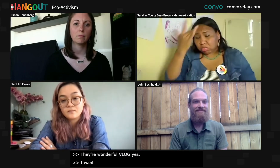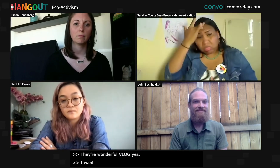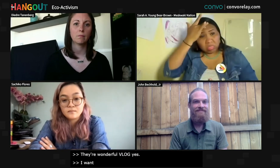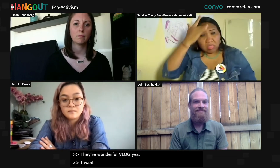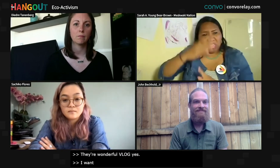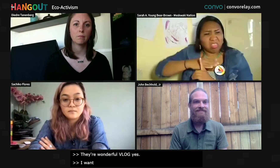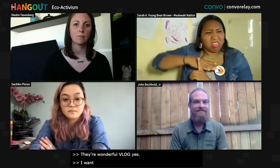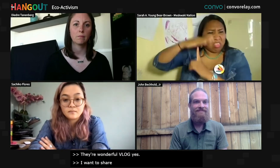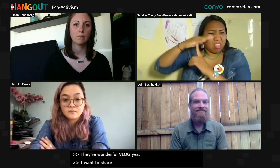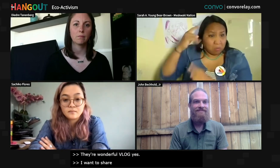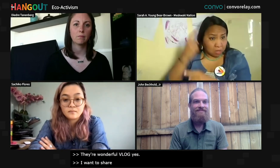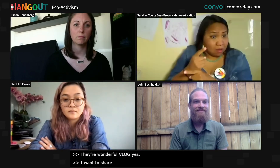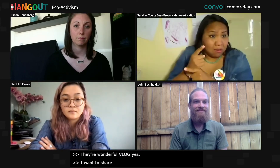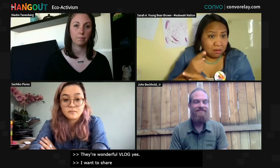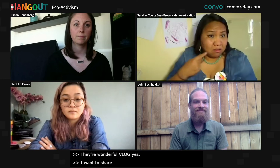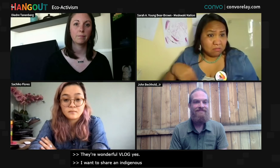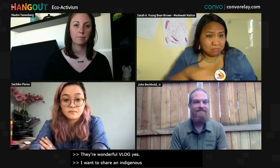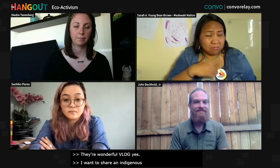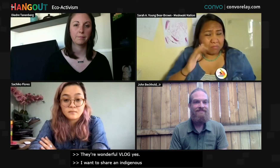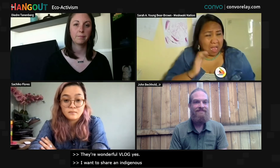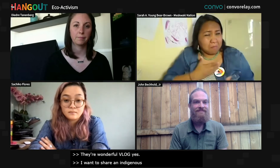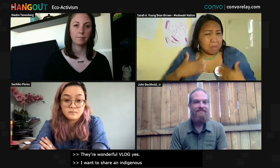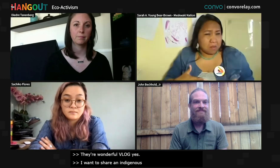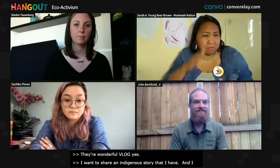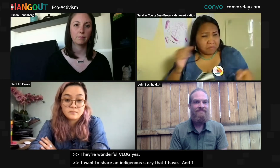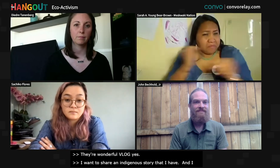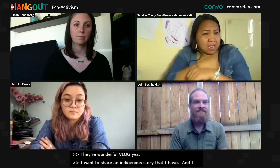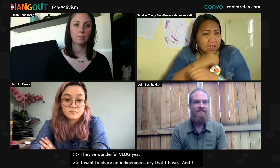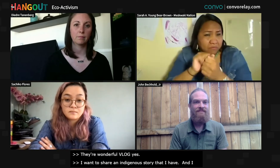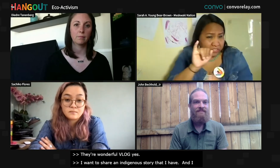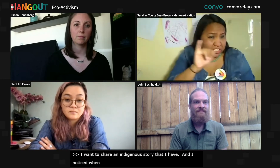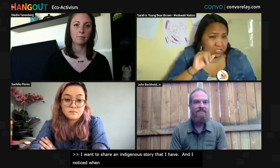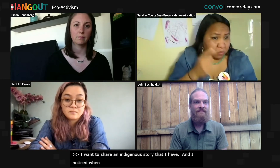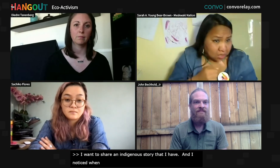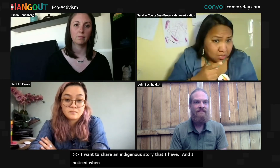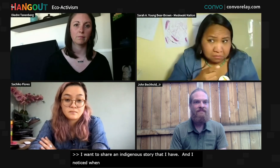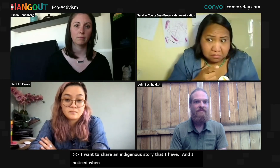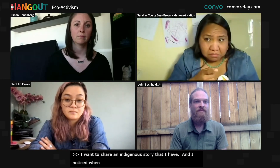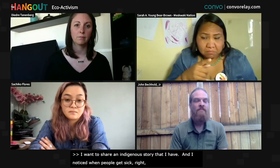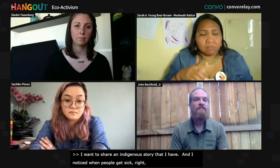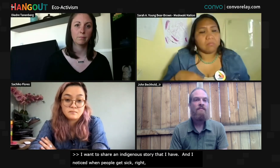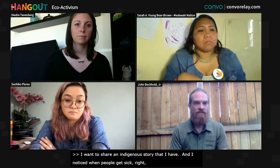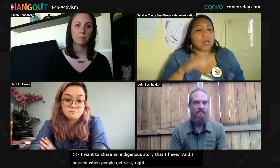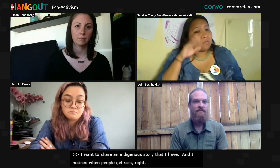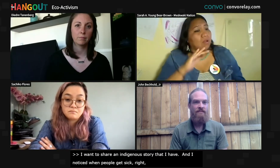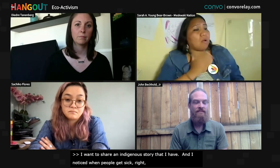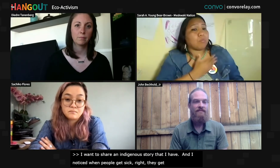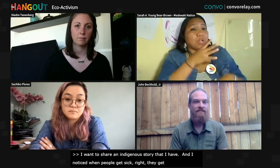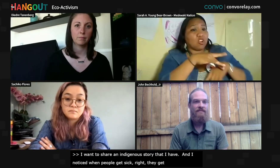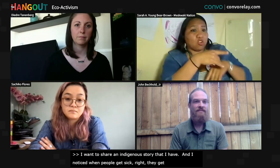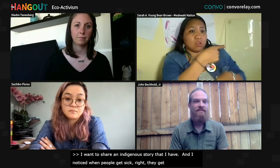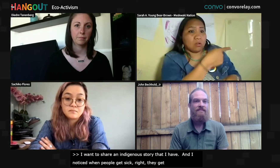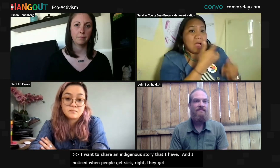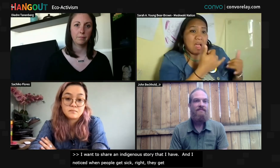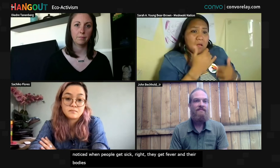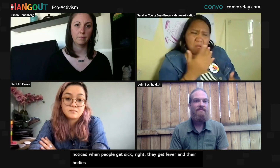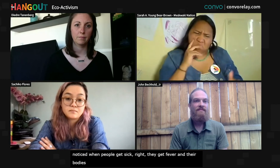whenever people get sick, right? There's people that get sick, they get fevers. Of course, our bodies fight infections with fevers, right? And that's what